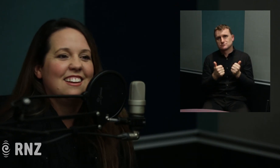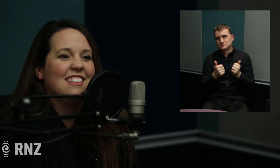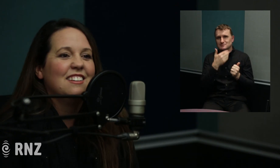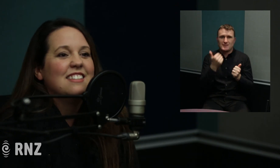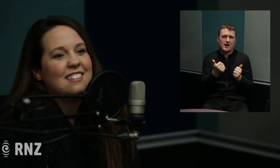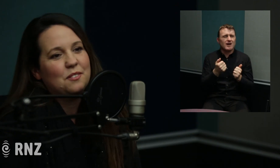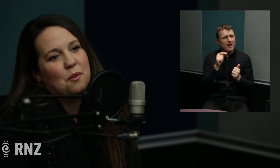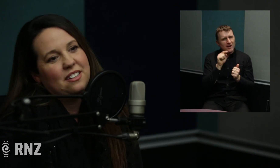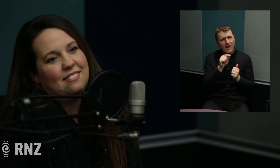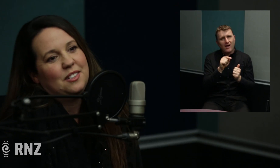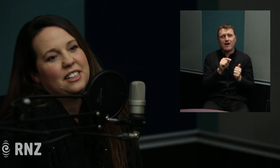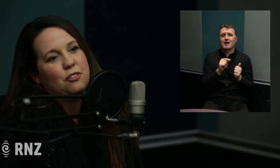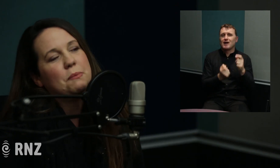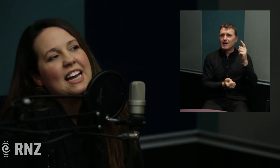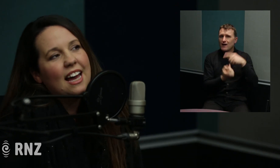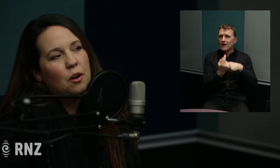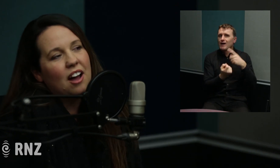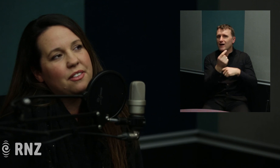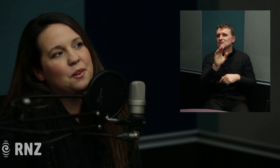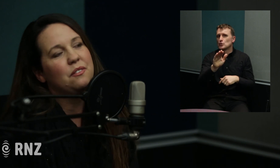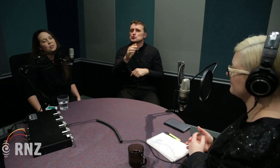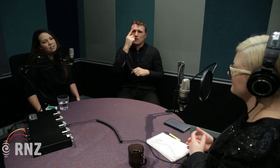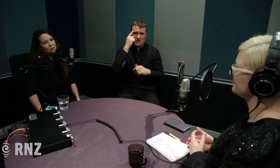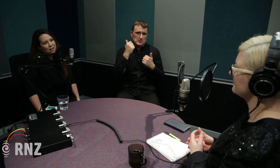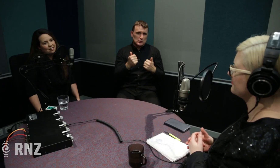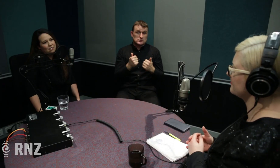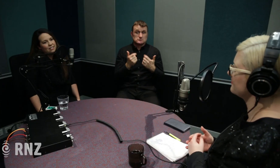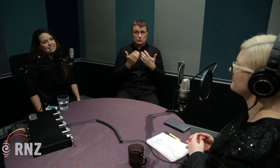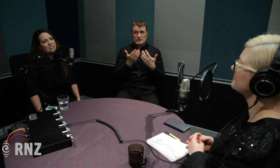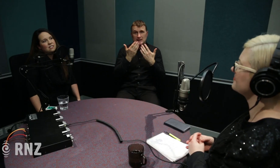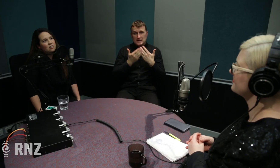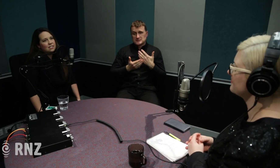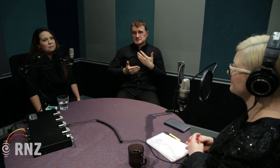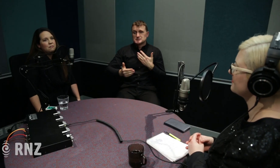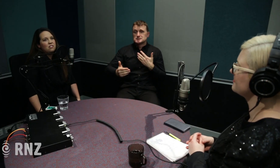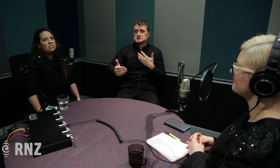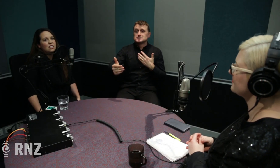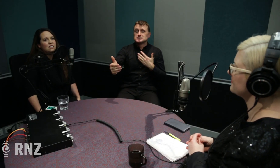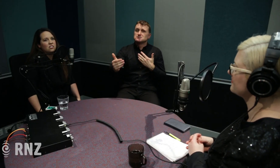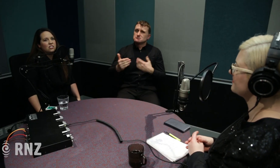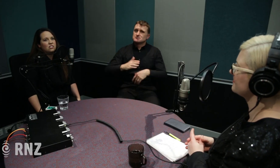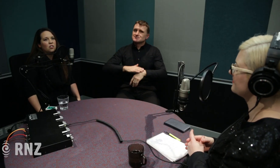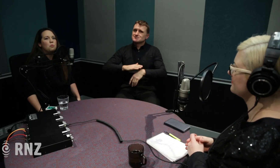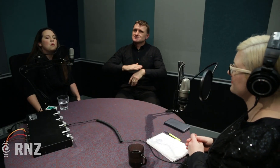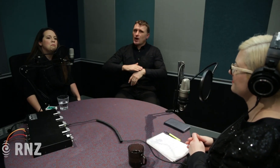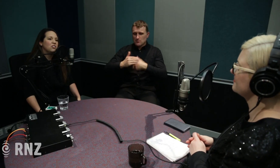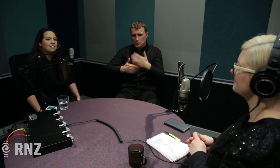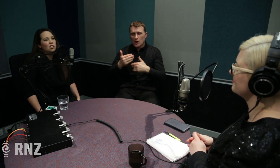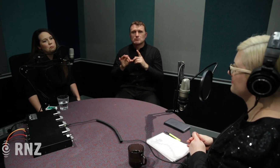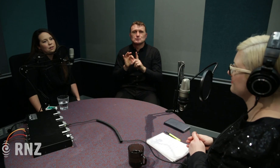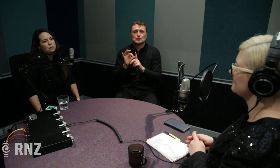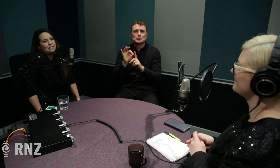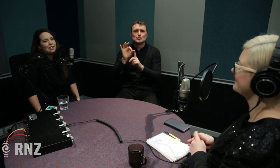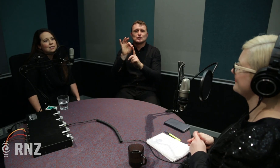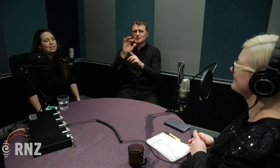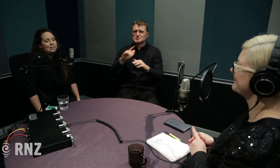Things like that, I think, is what we're doing in the future. But I think we've got a long way to go. It's not something where you can, it's just not a warm body that you